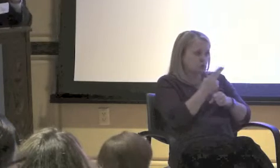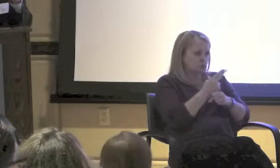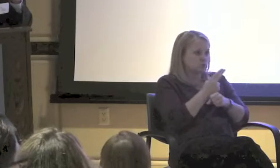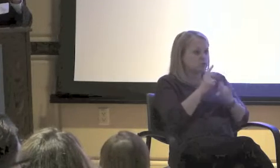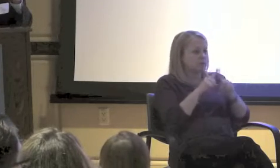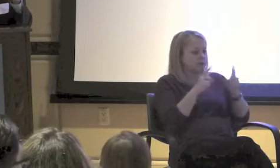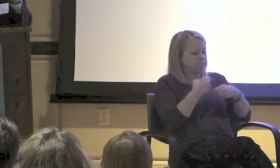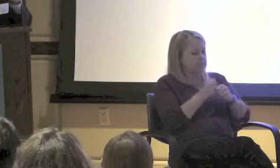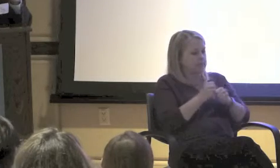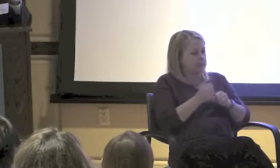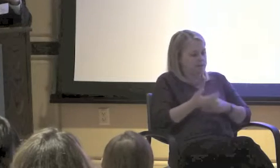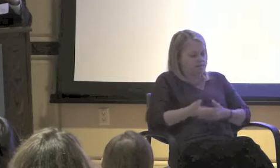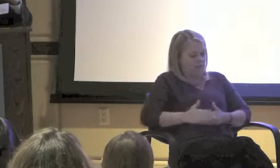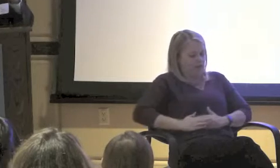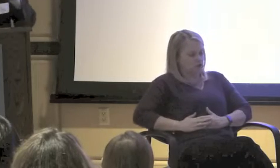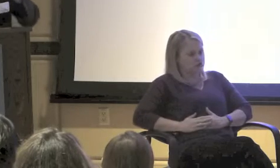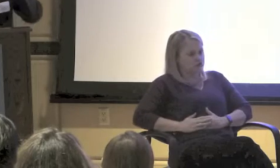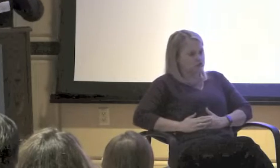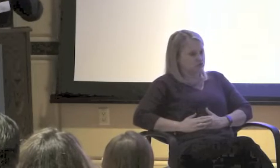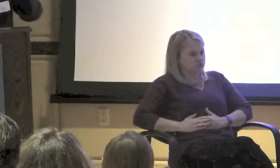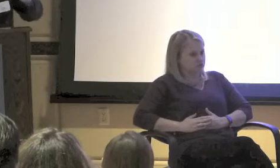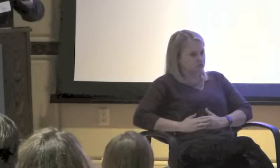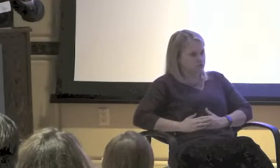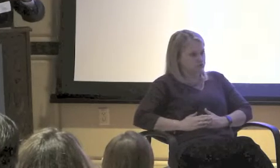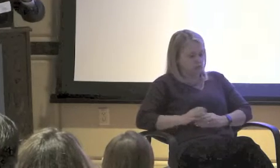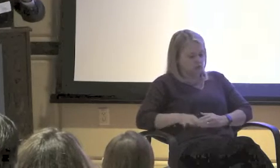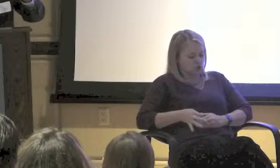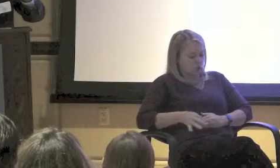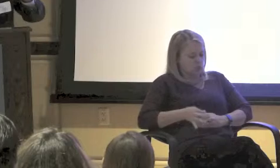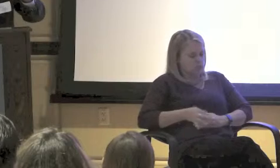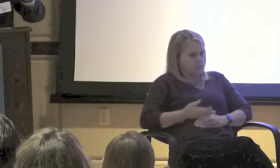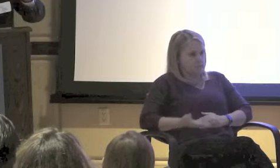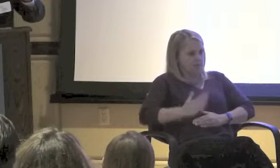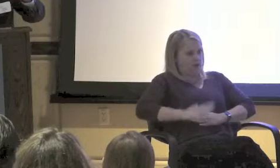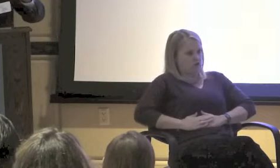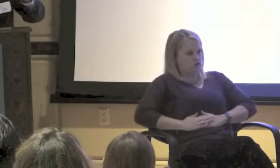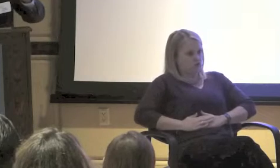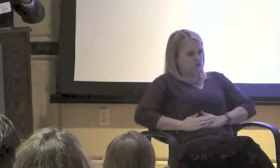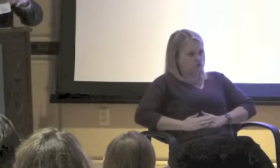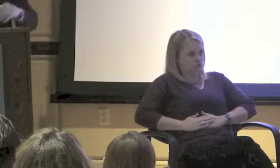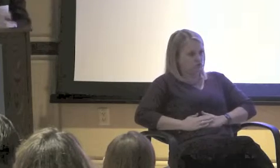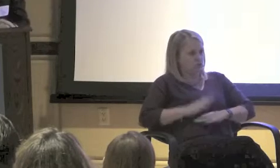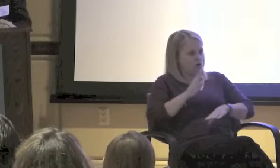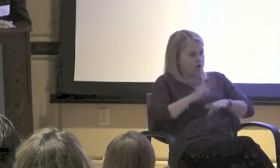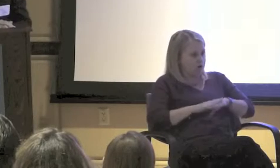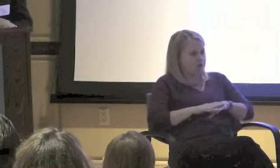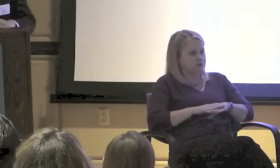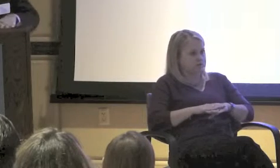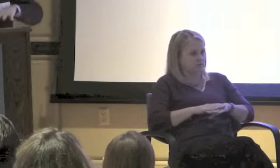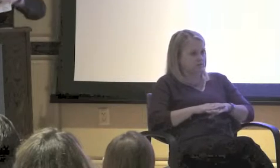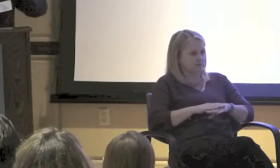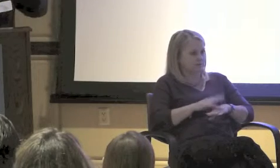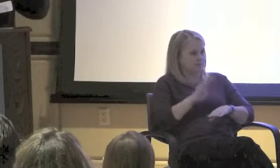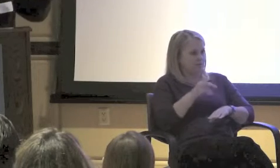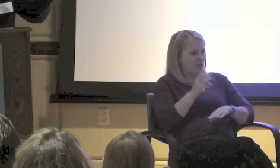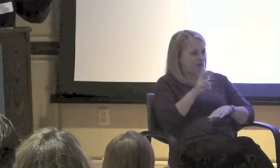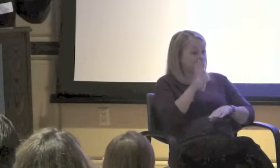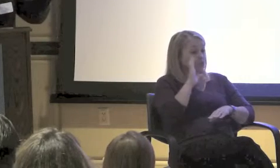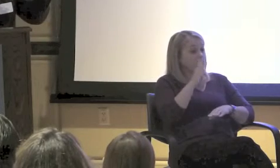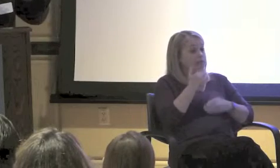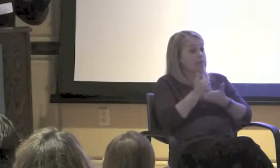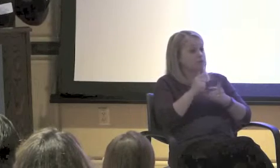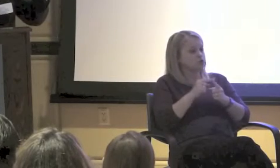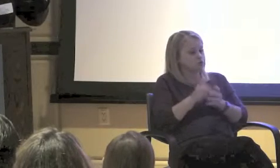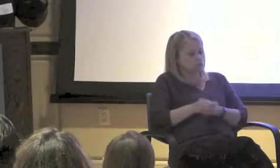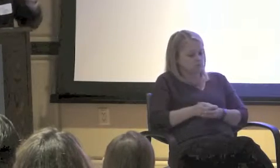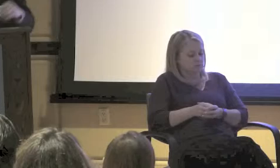creating a patch with that segment of bowel and sewing that patch onto the bladder. This helps to enlarge the